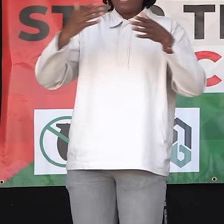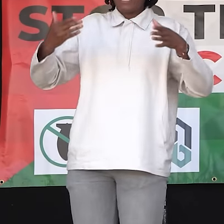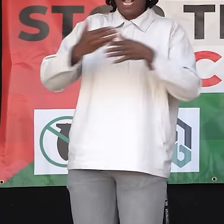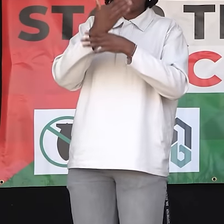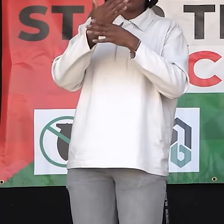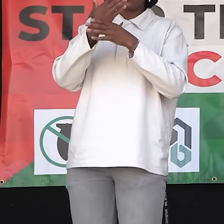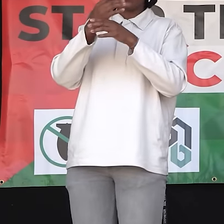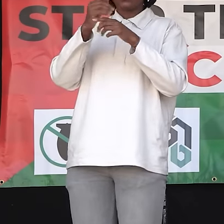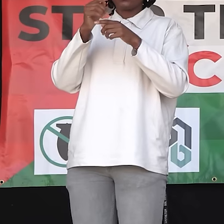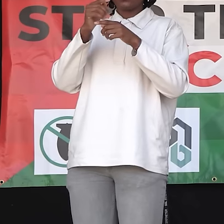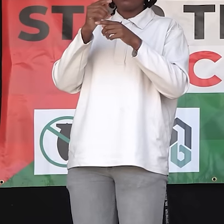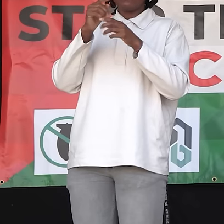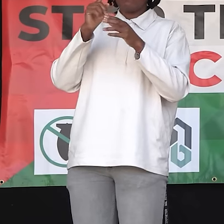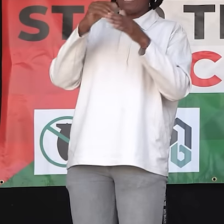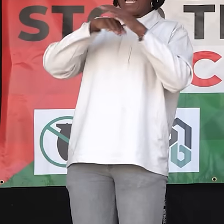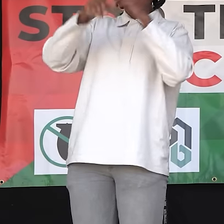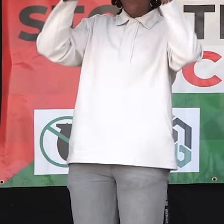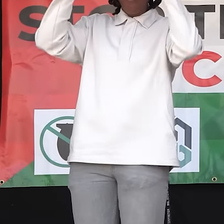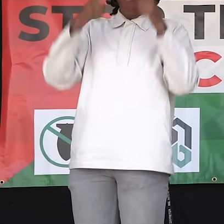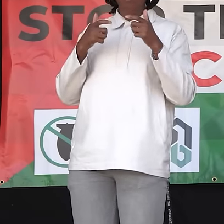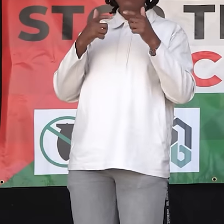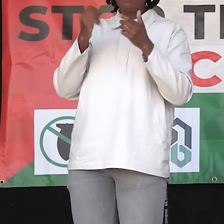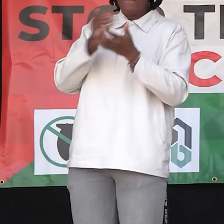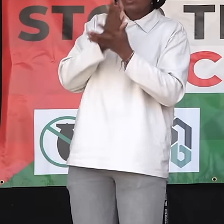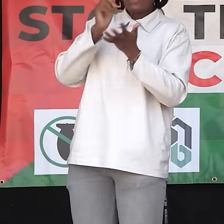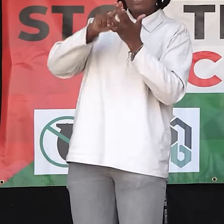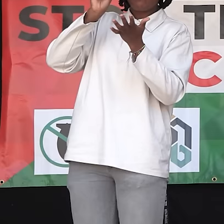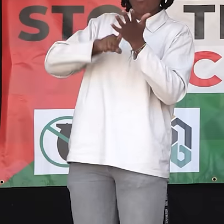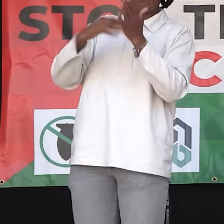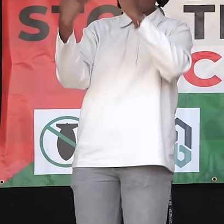the prosecution of war crimes.